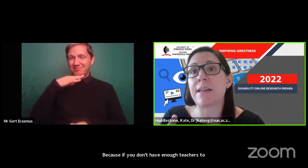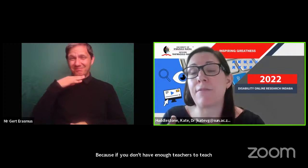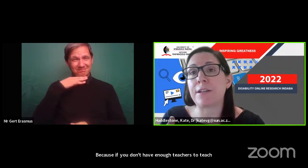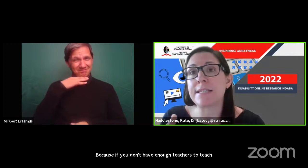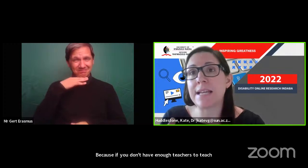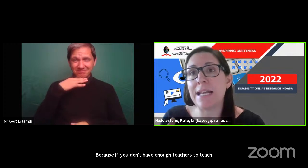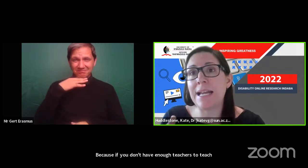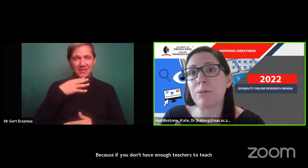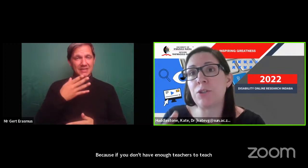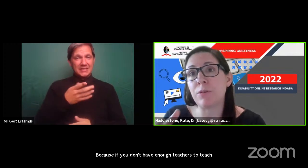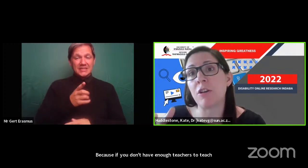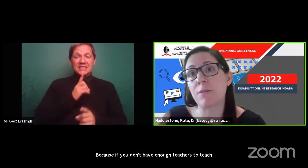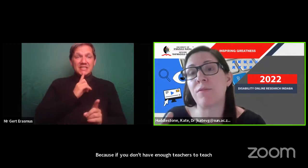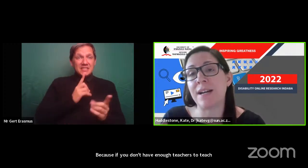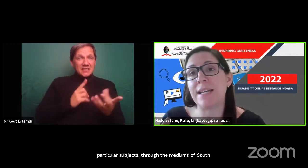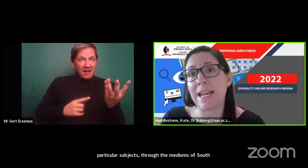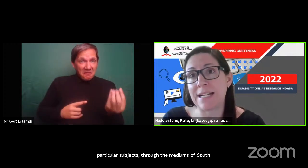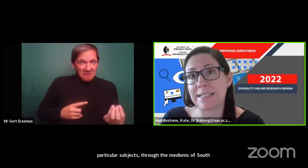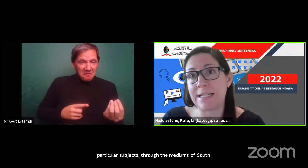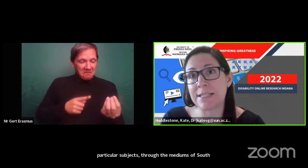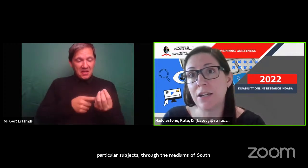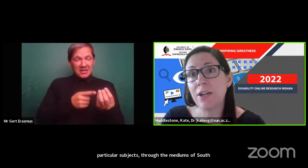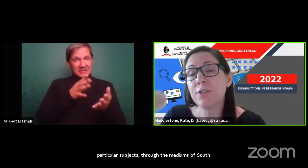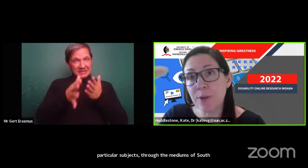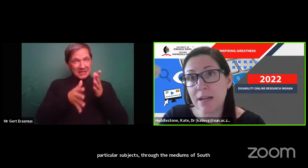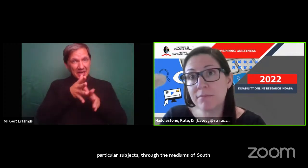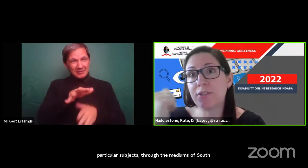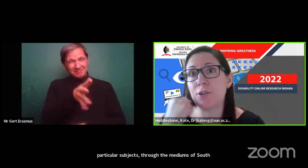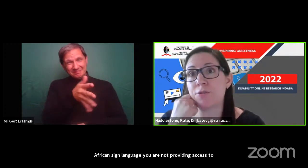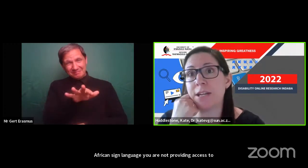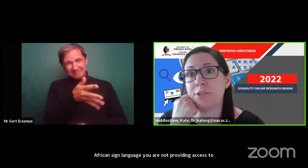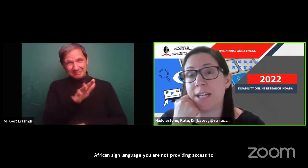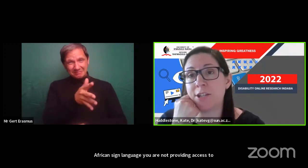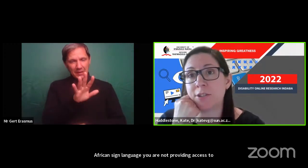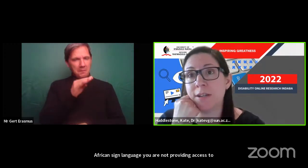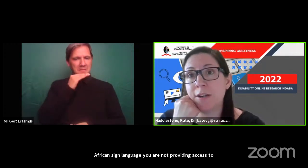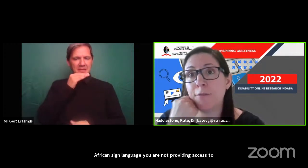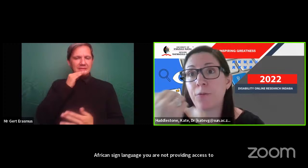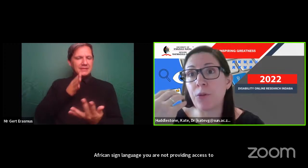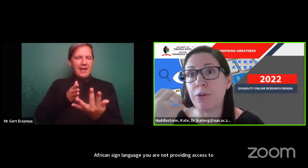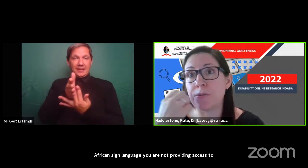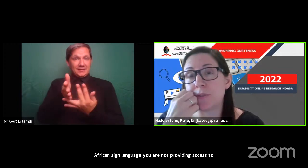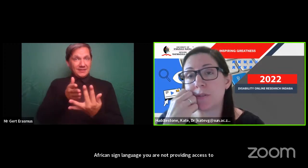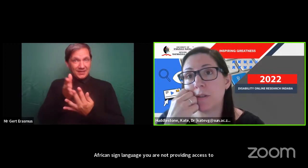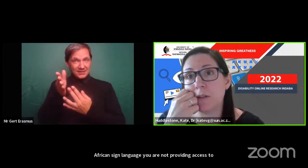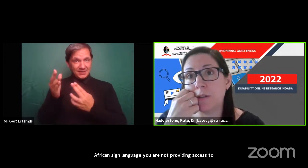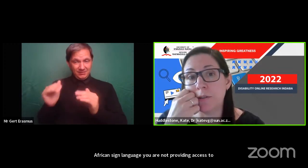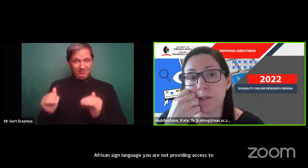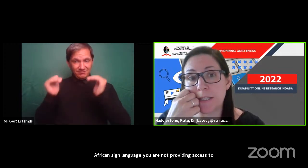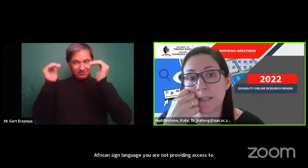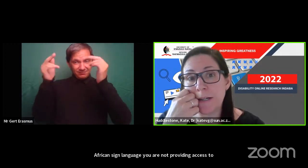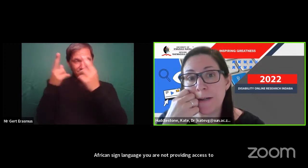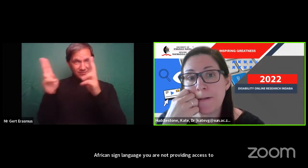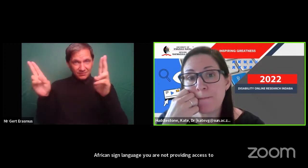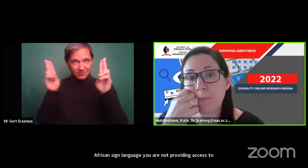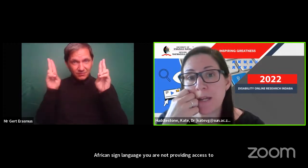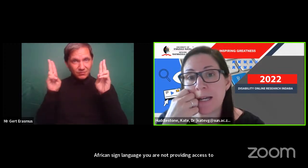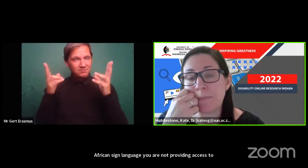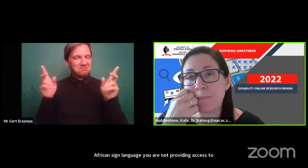of South African Sign Language, you are not providing access to tertiary education for those